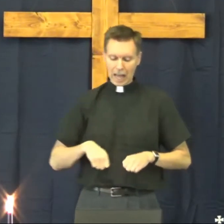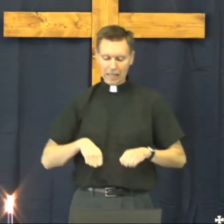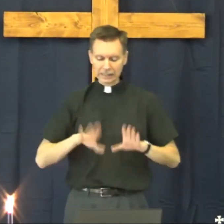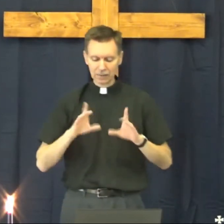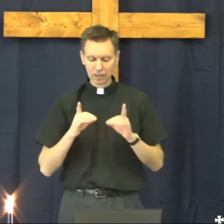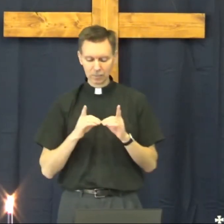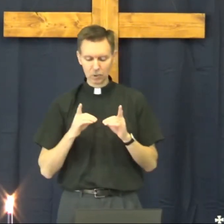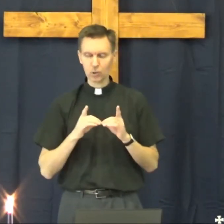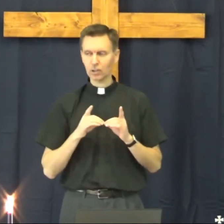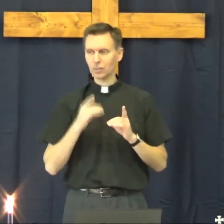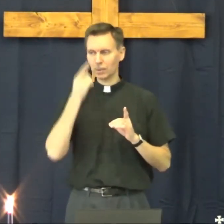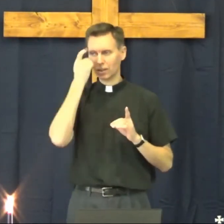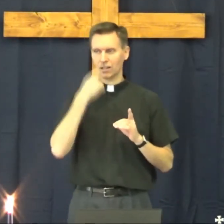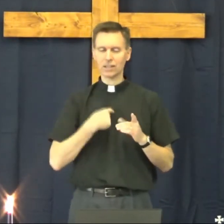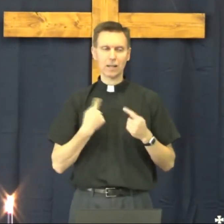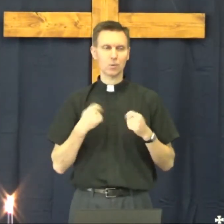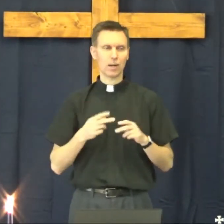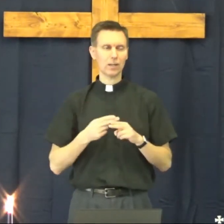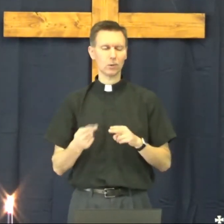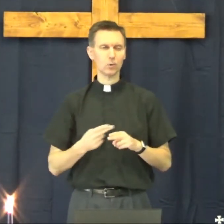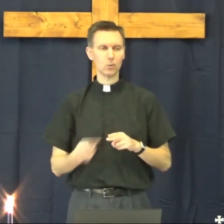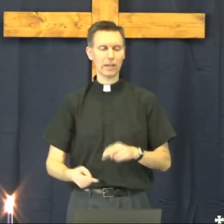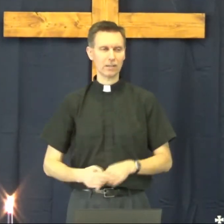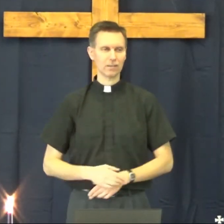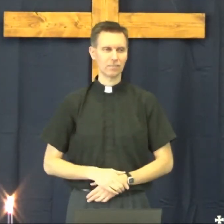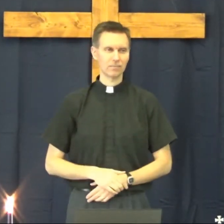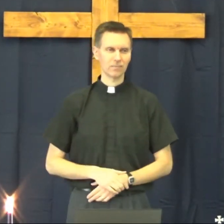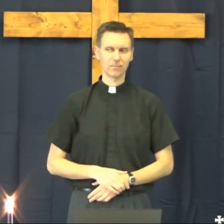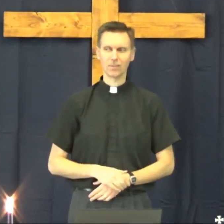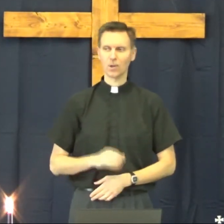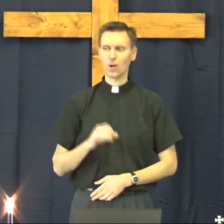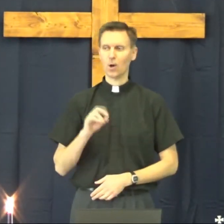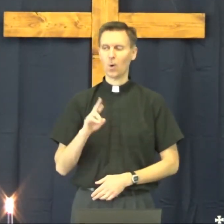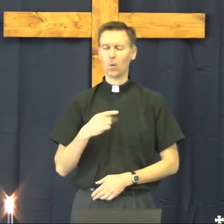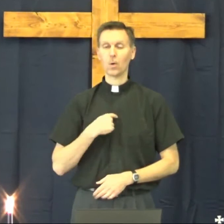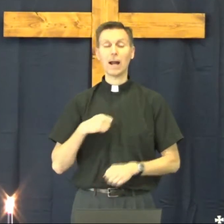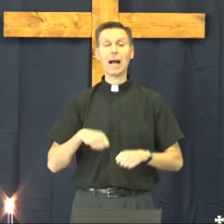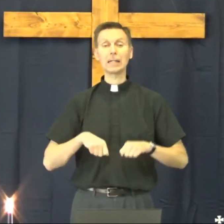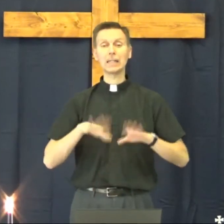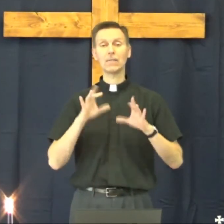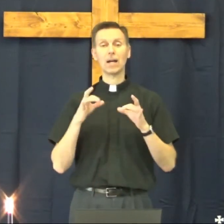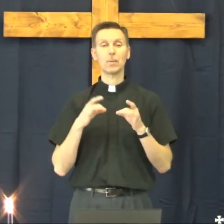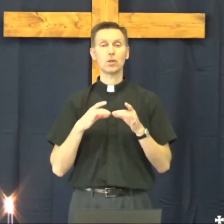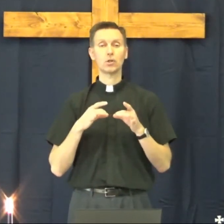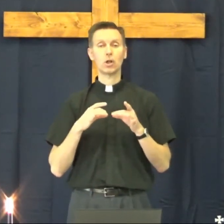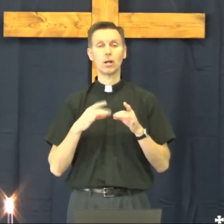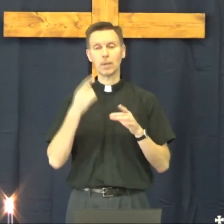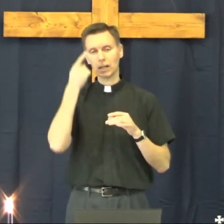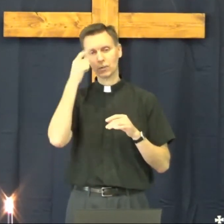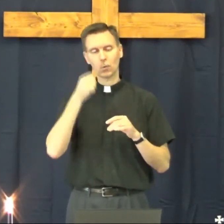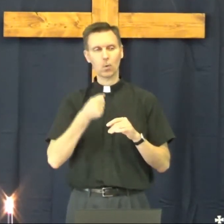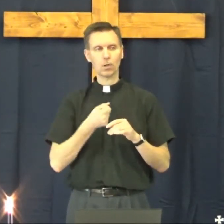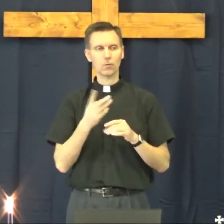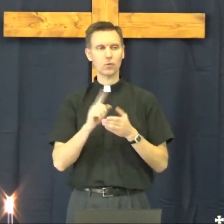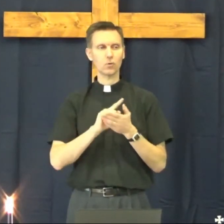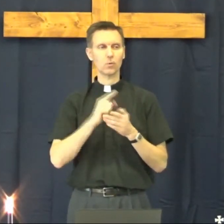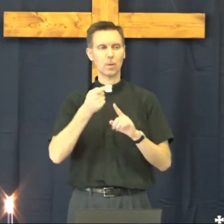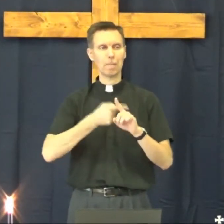I'll give up dessert because I'm trying to lose weight. Or I'll give up Starbucks for a few